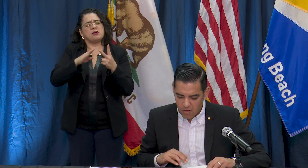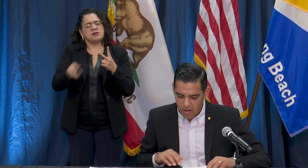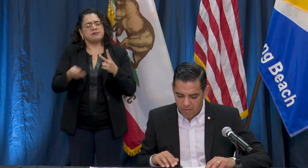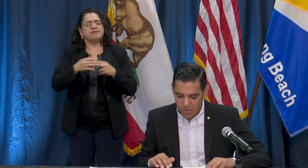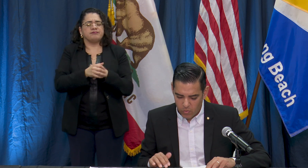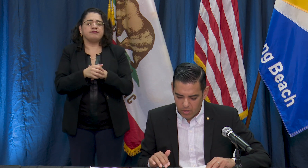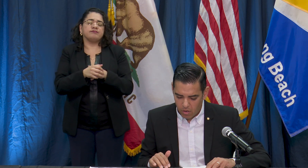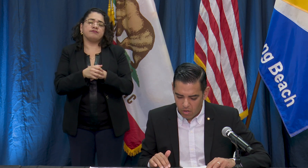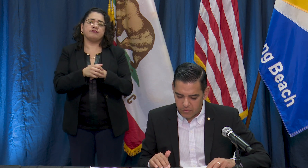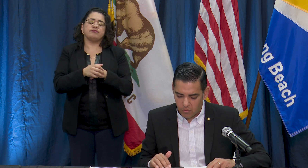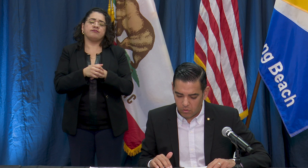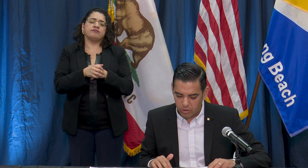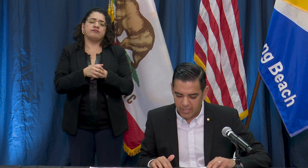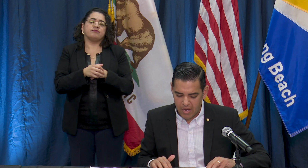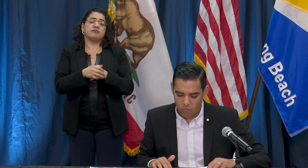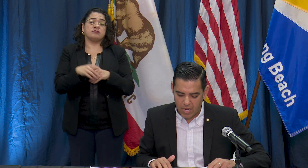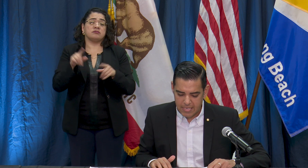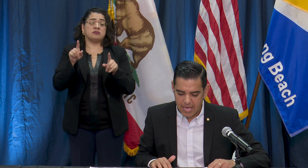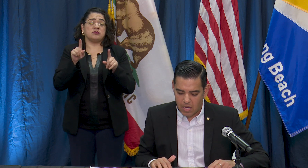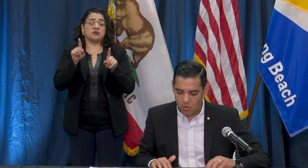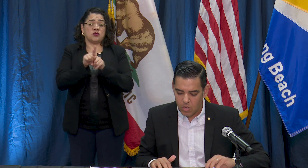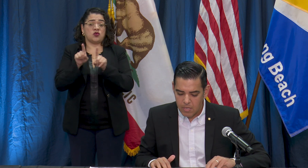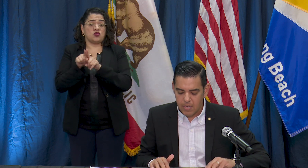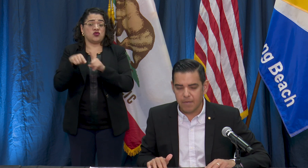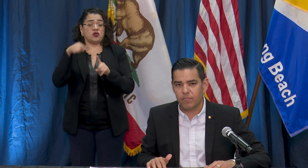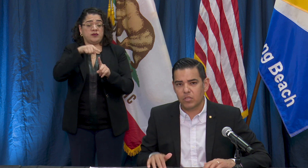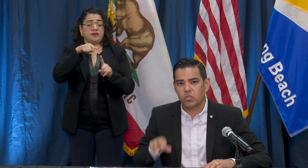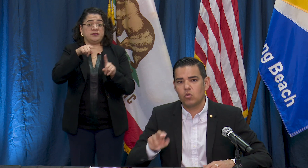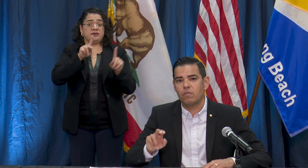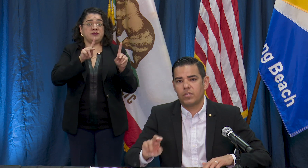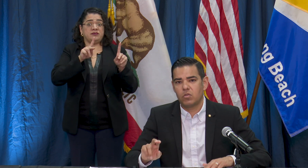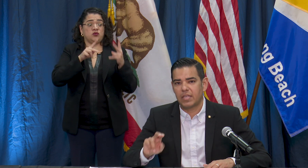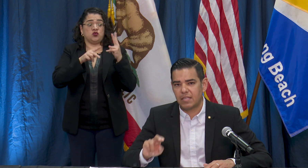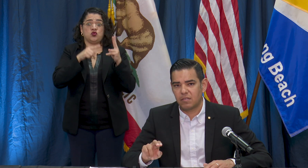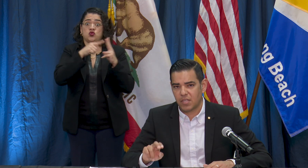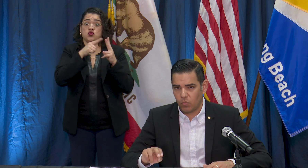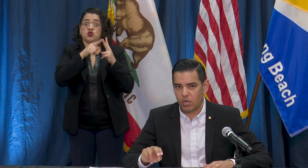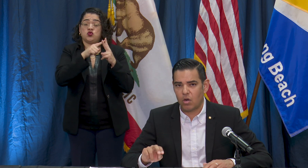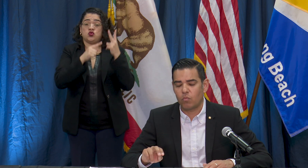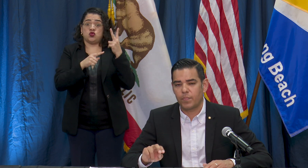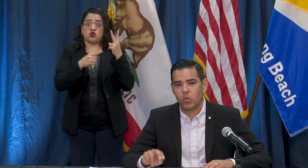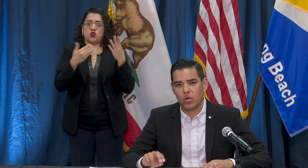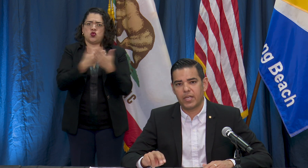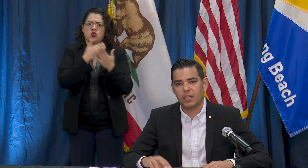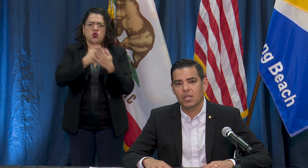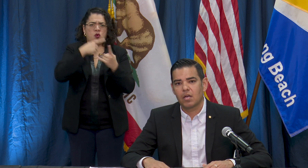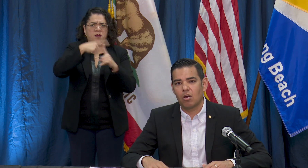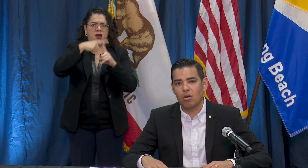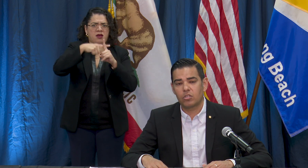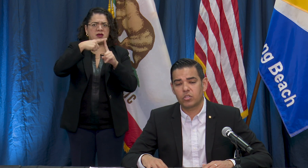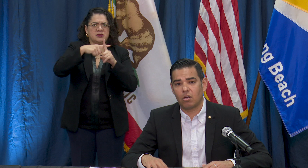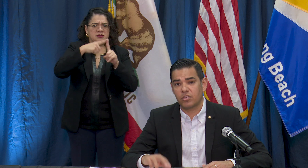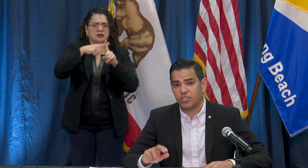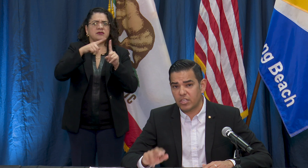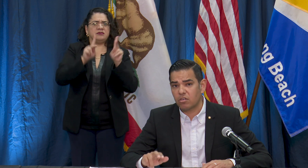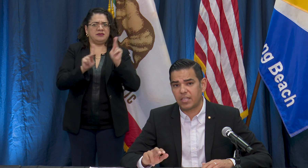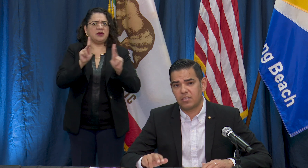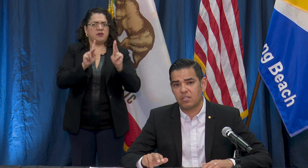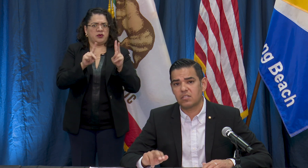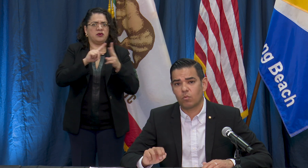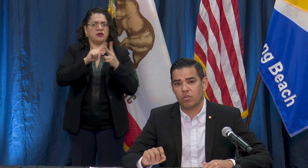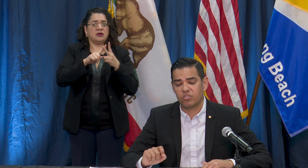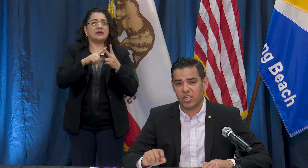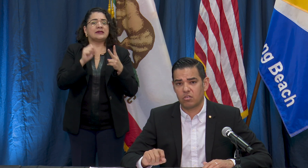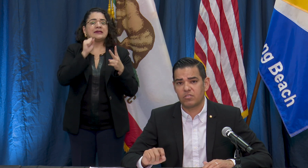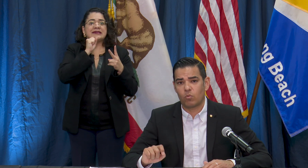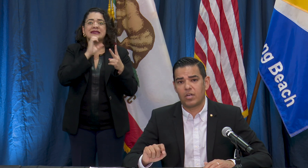cases that we are also looking at right now, 2 of the new cases that we are reporting are senior